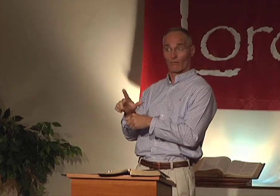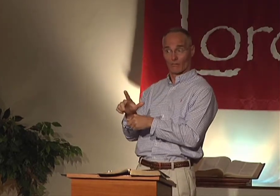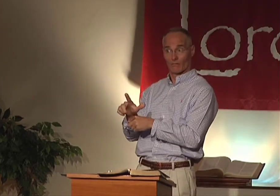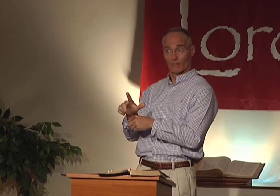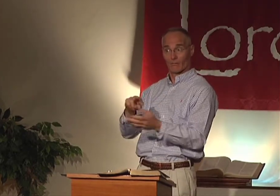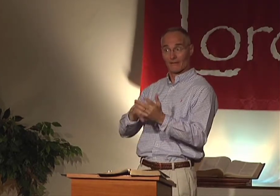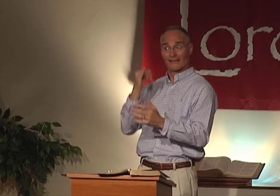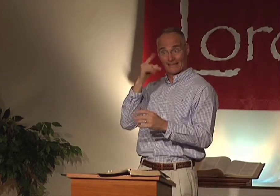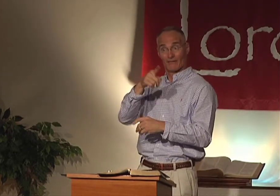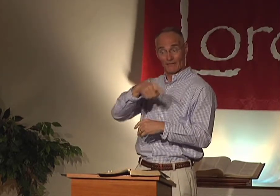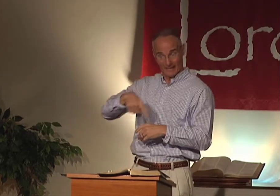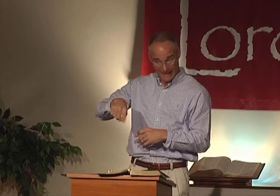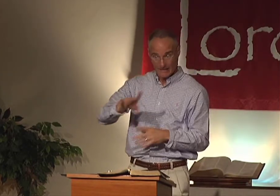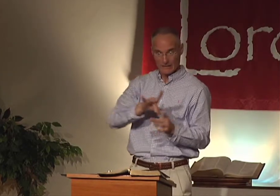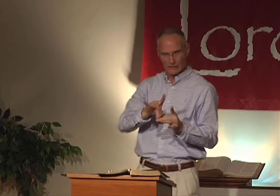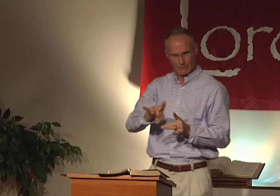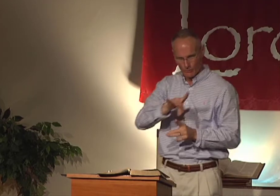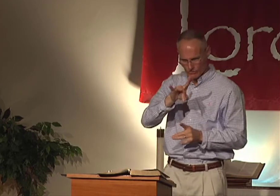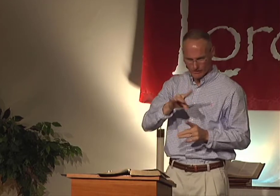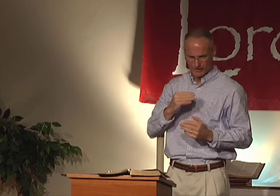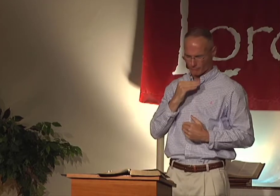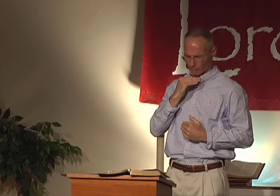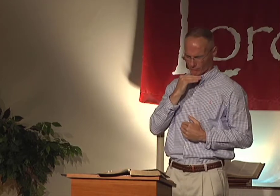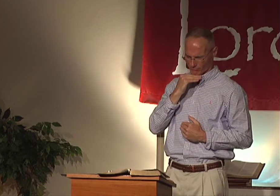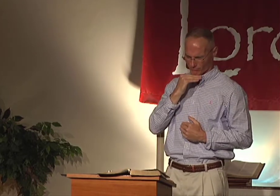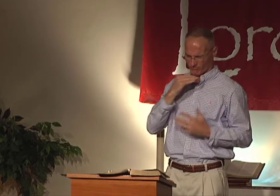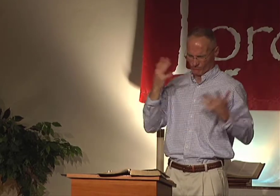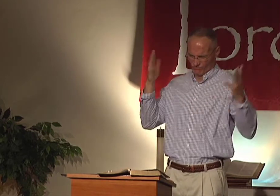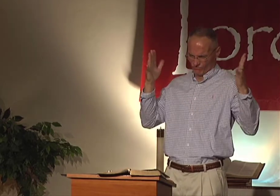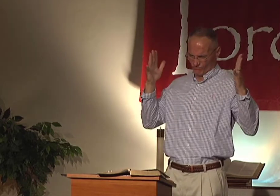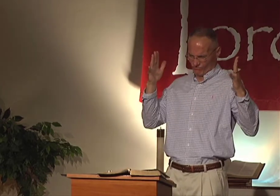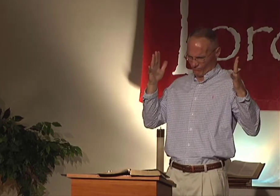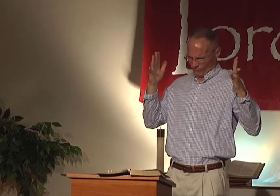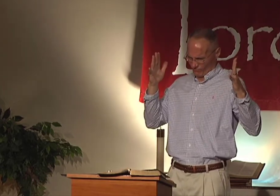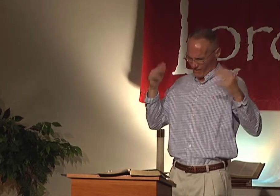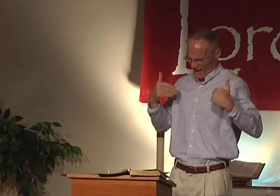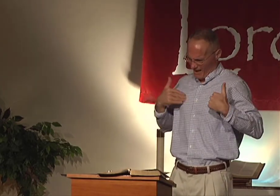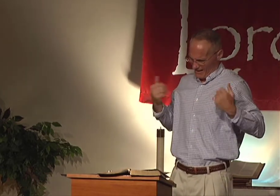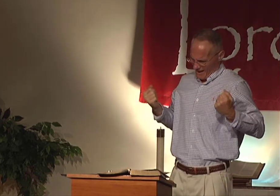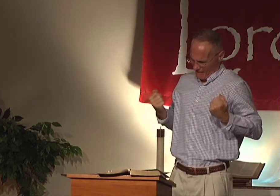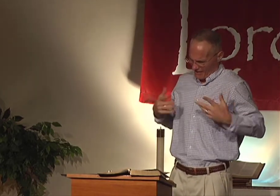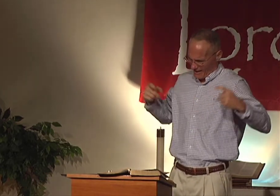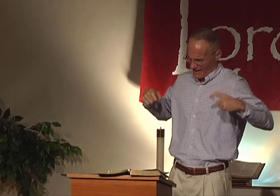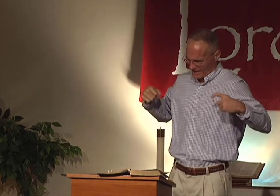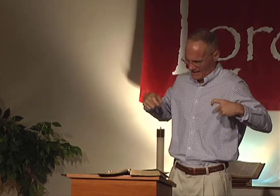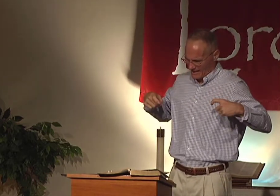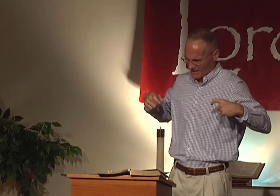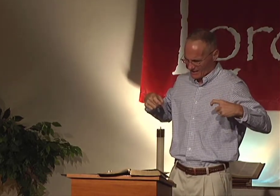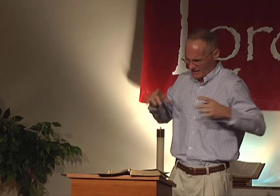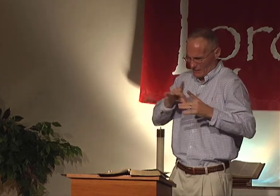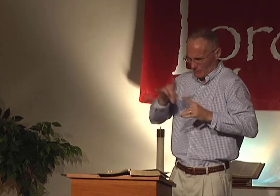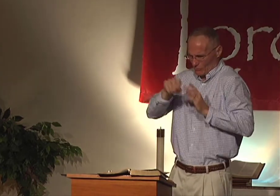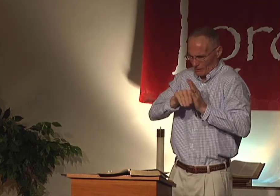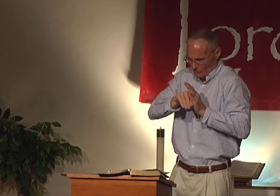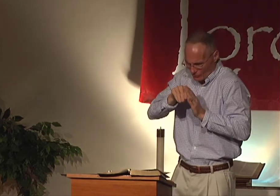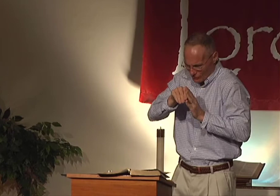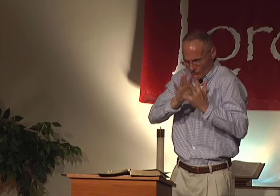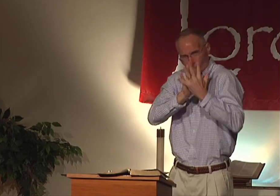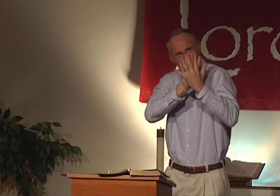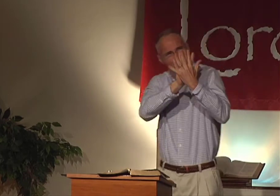were full, meaning if they just were spiritually mature and they had everything they needed,